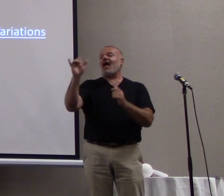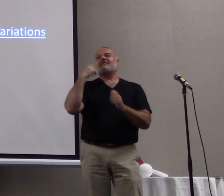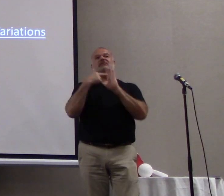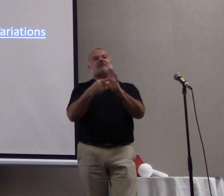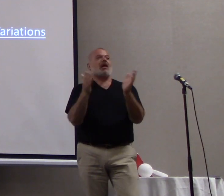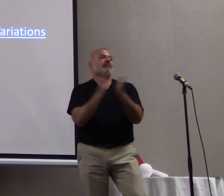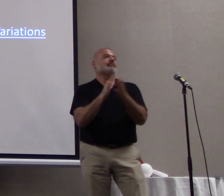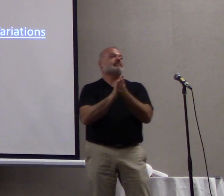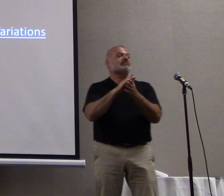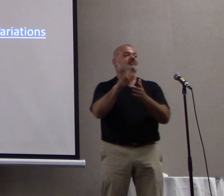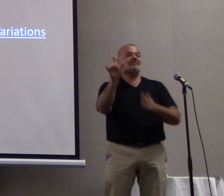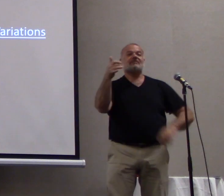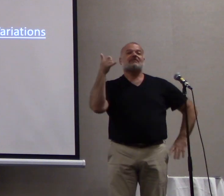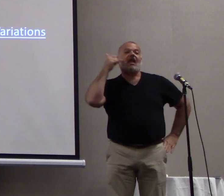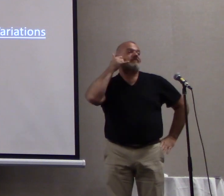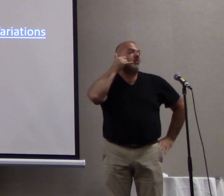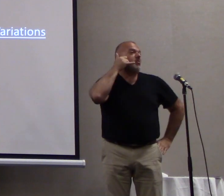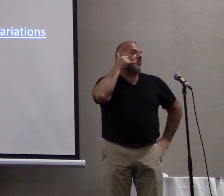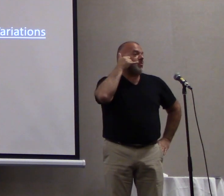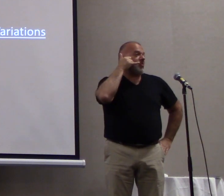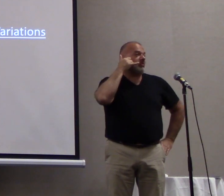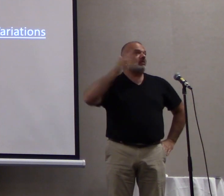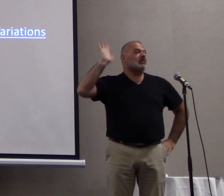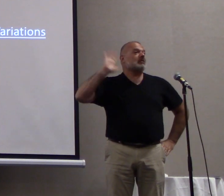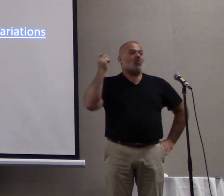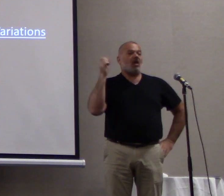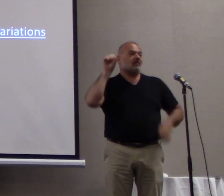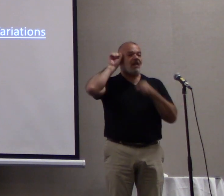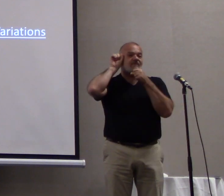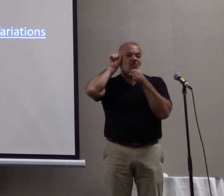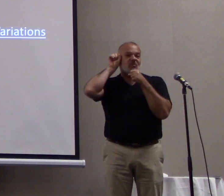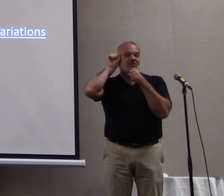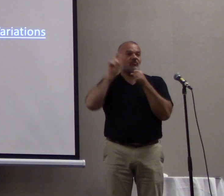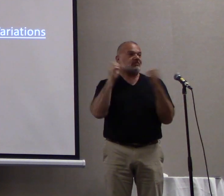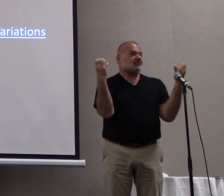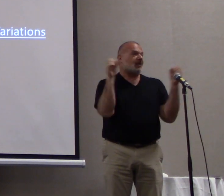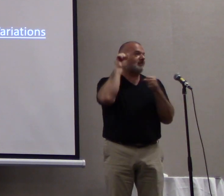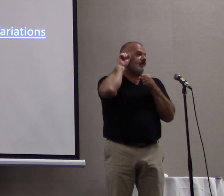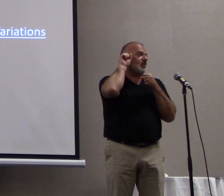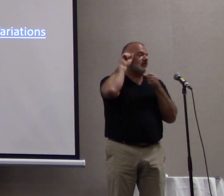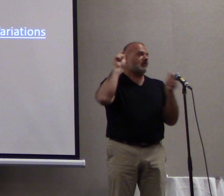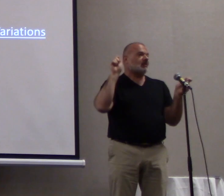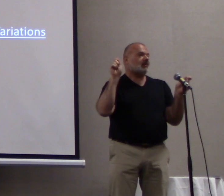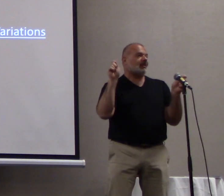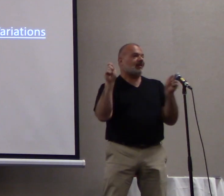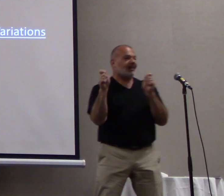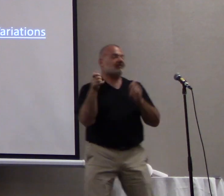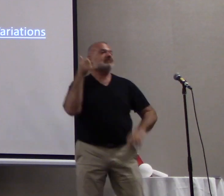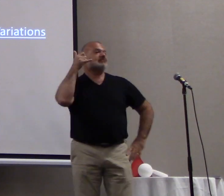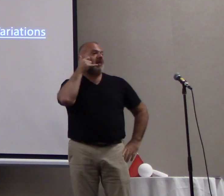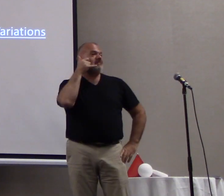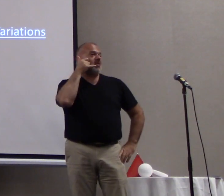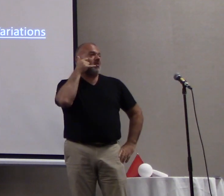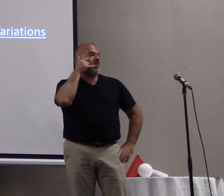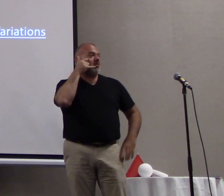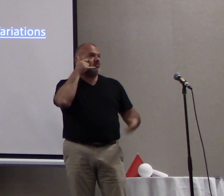technology. Like, for example, the telephone. Back in the day, the sign used to be telephone. And